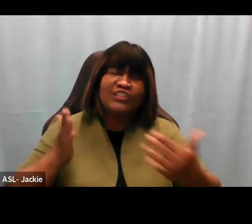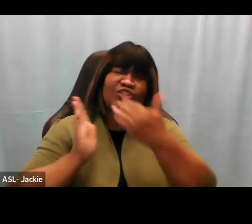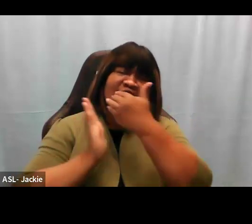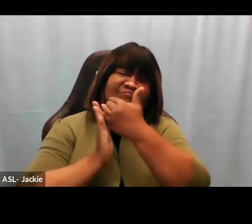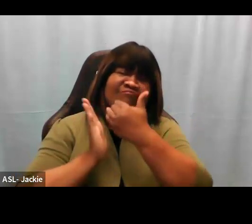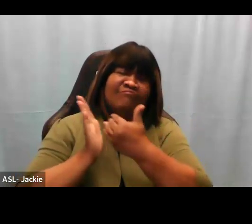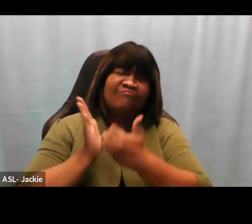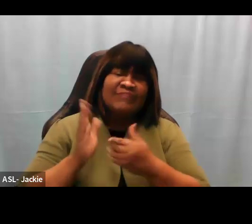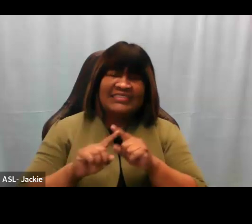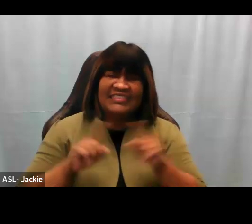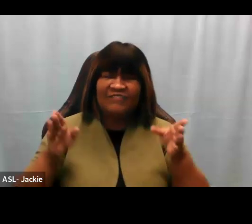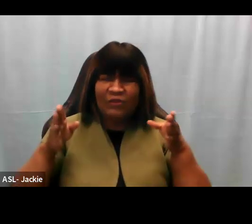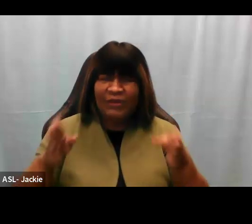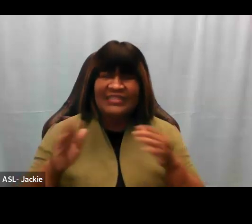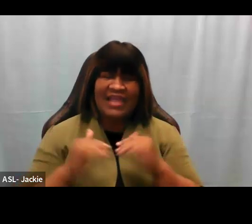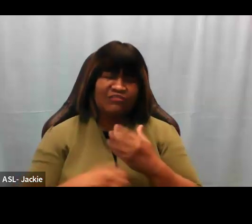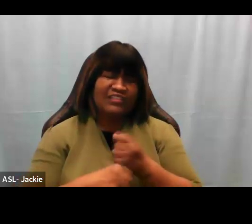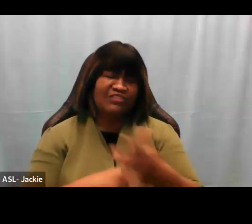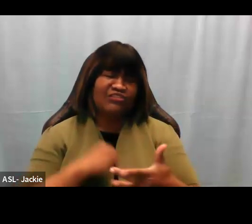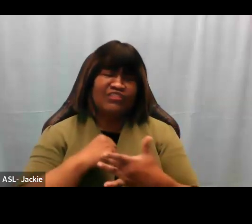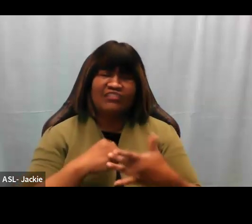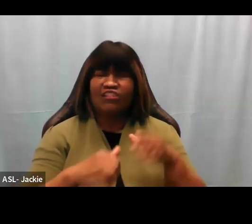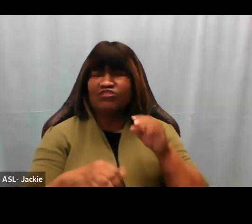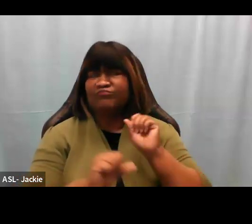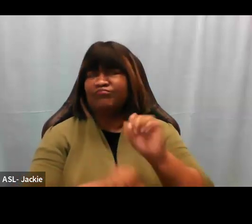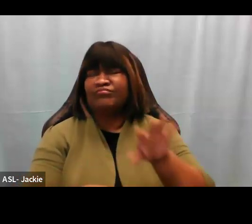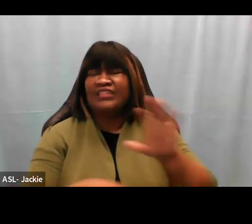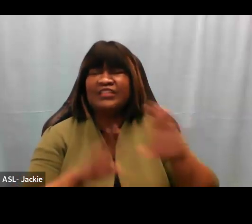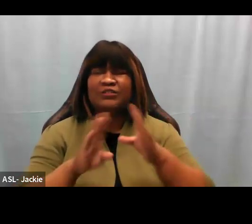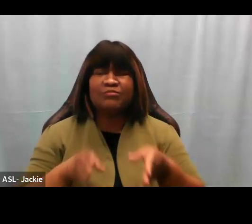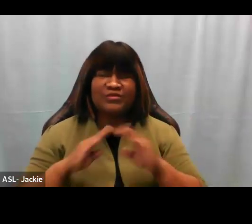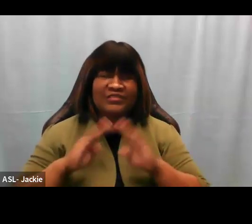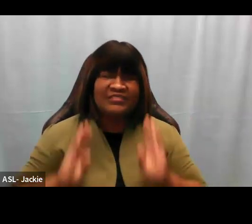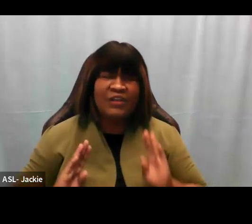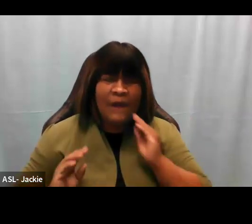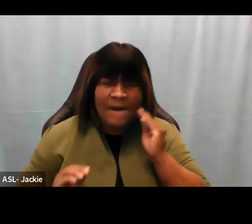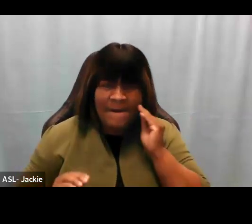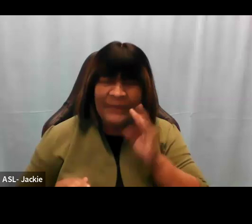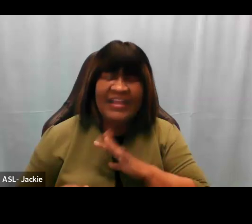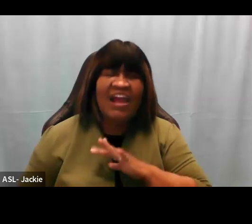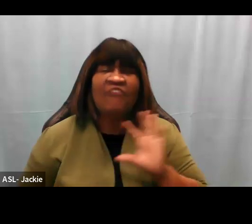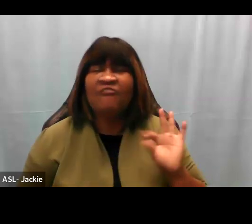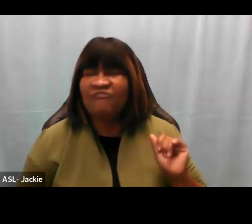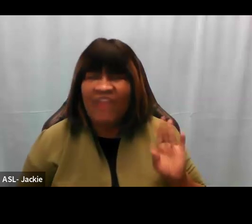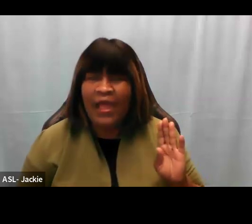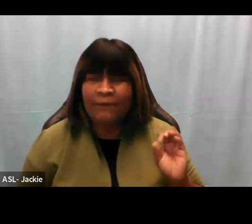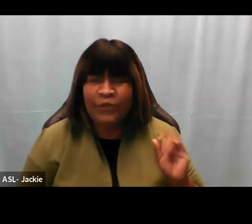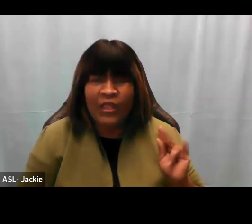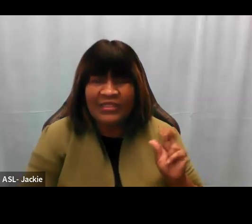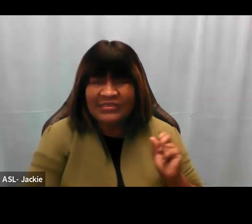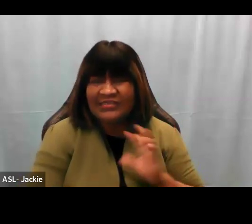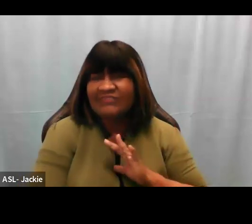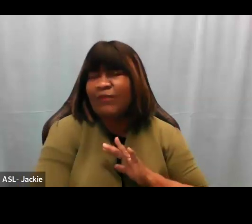of ways to get technology into a person's home is fabulous. And